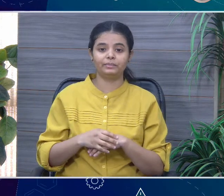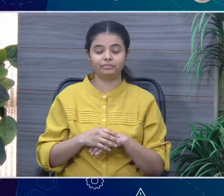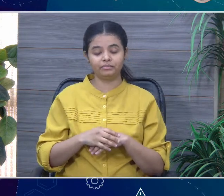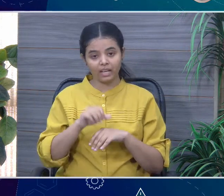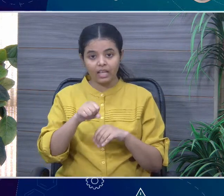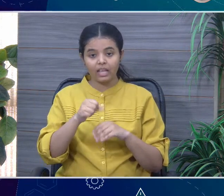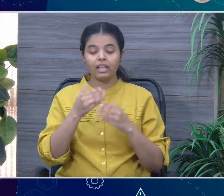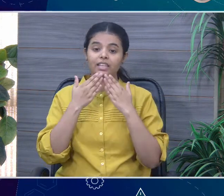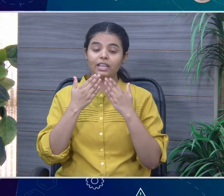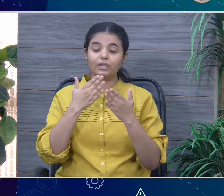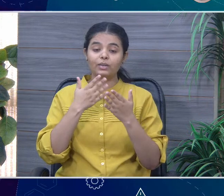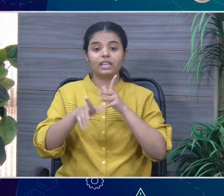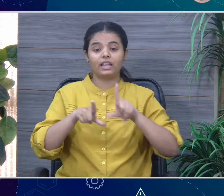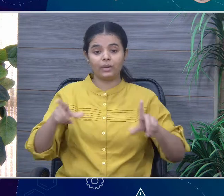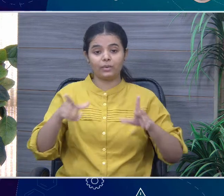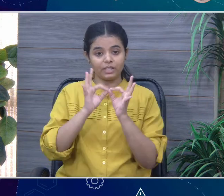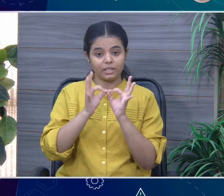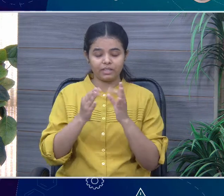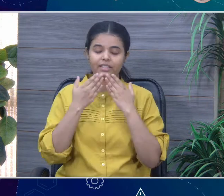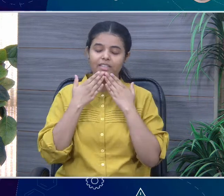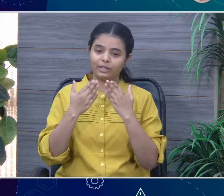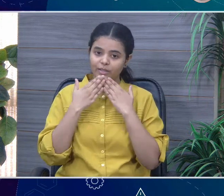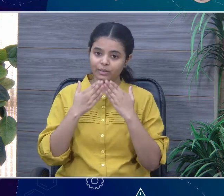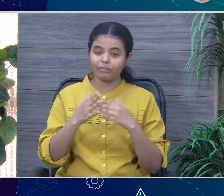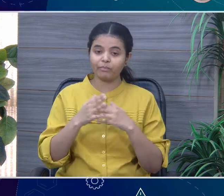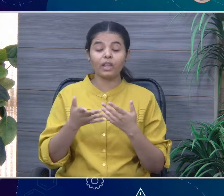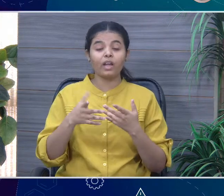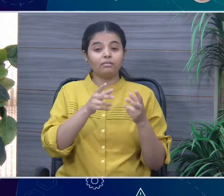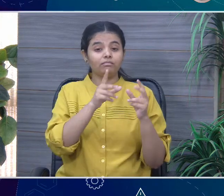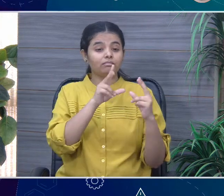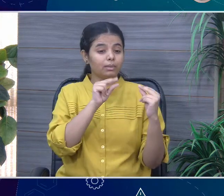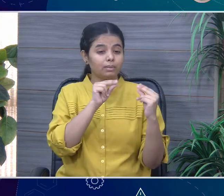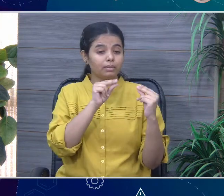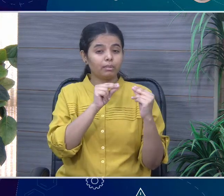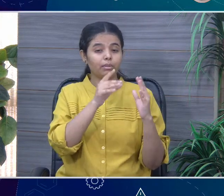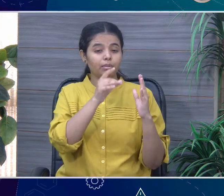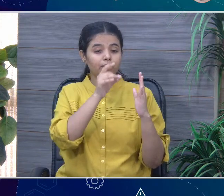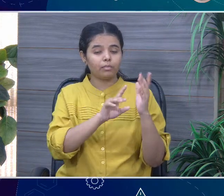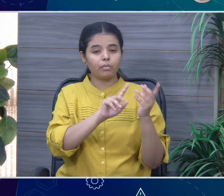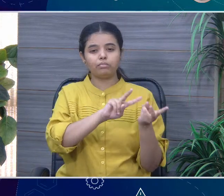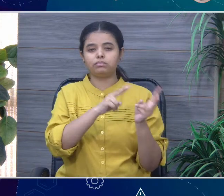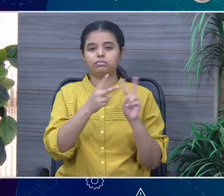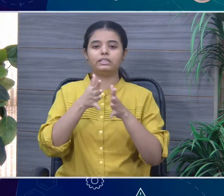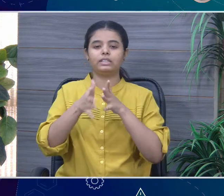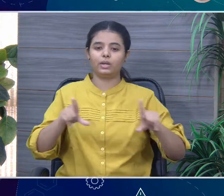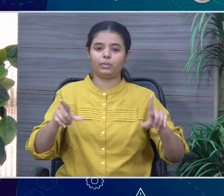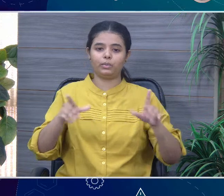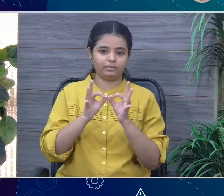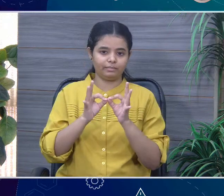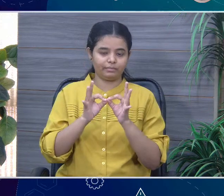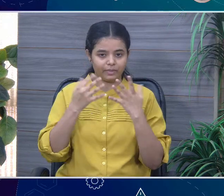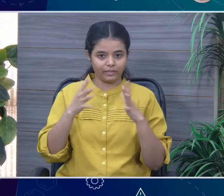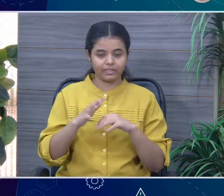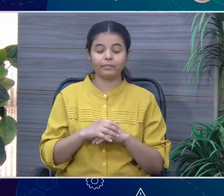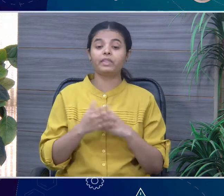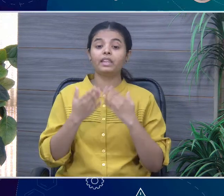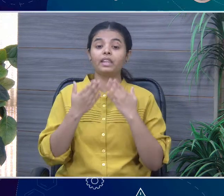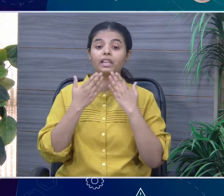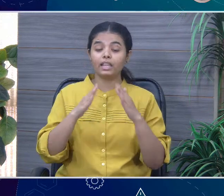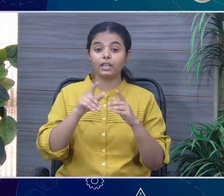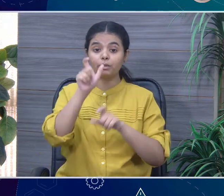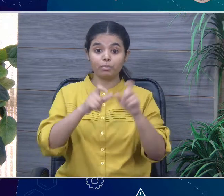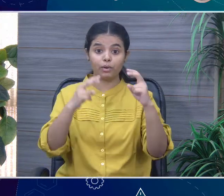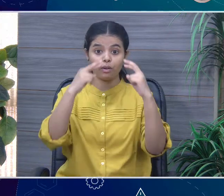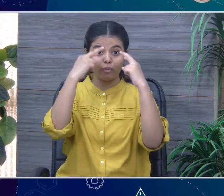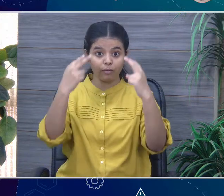to our sign language interpreter as well for interpreting each and every word we discussed here. And thank you to all our viewers